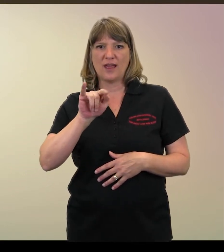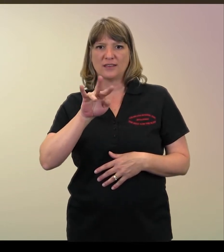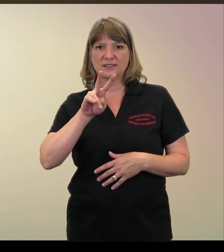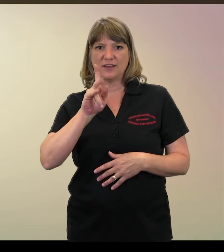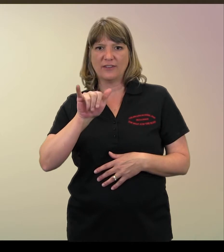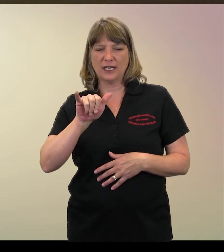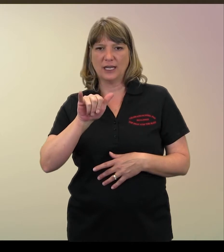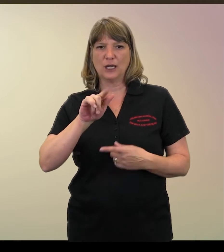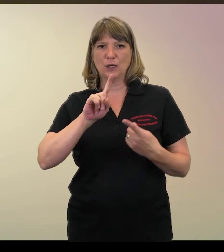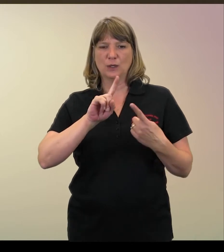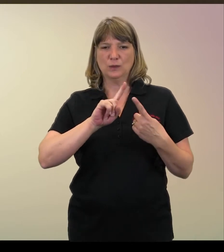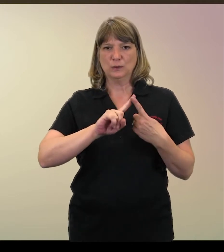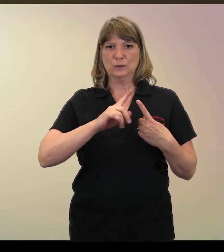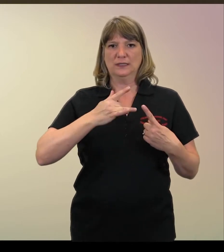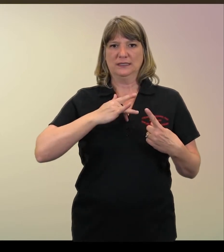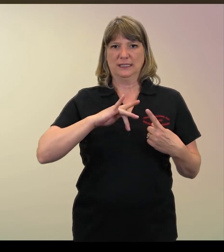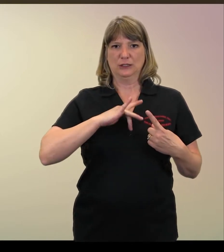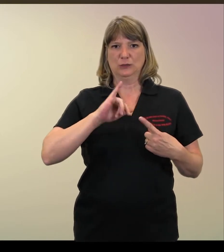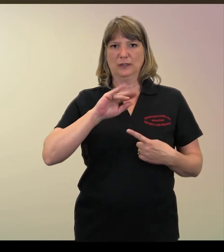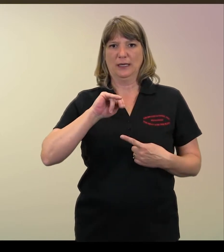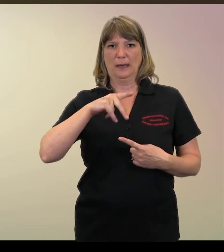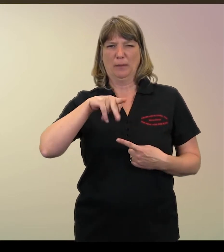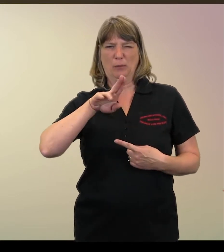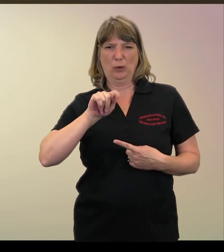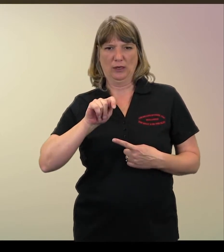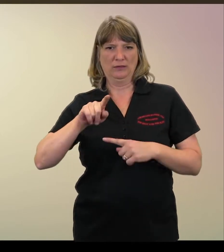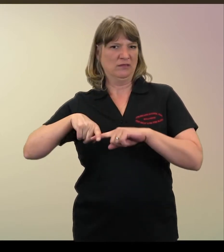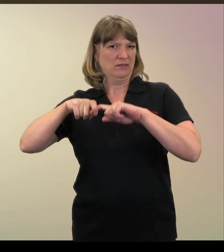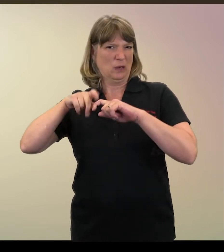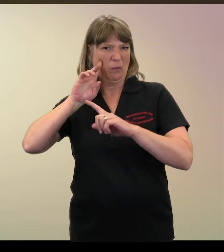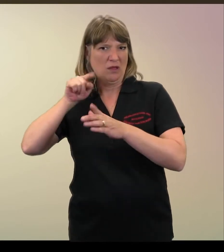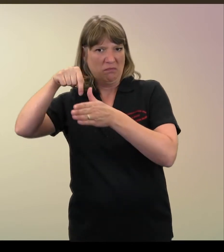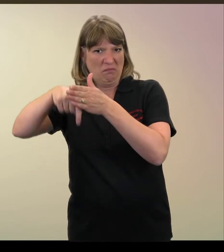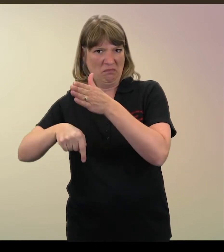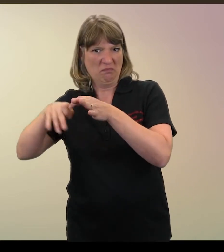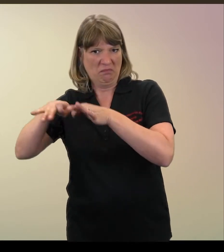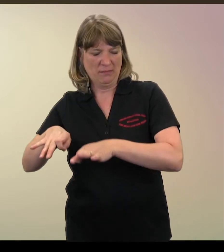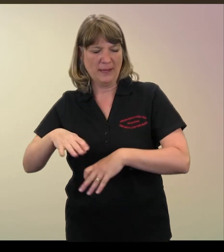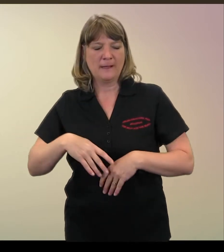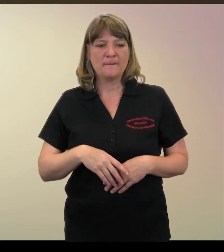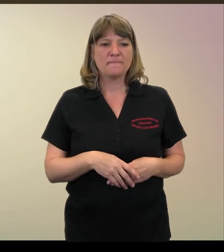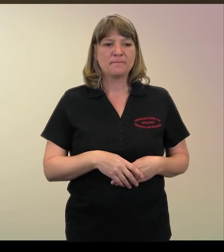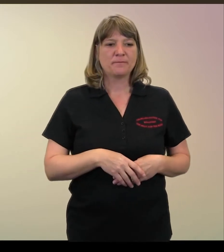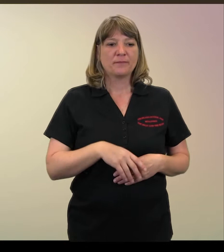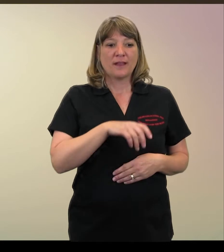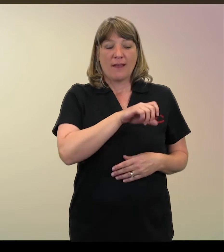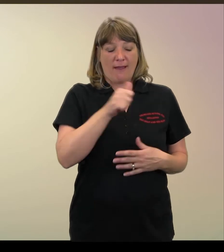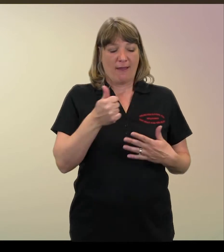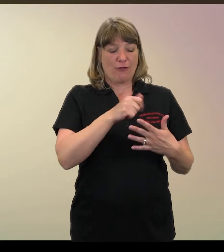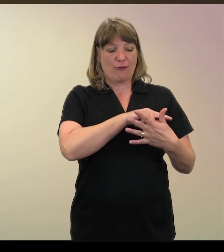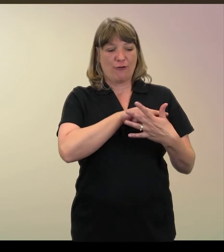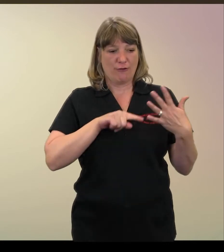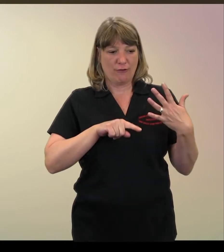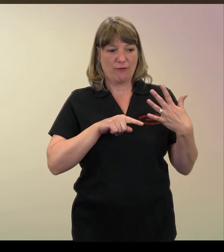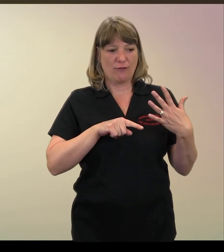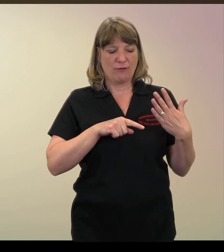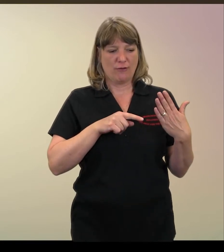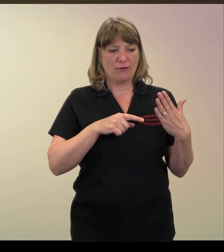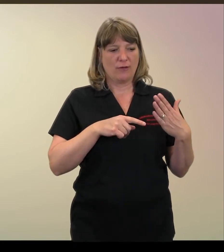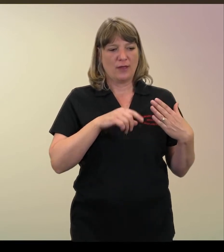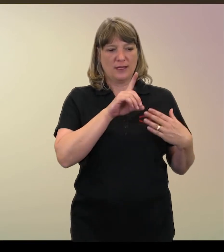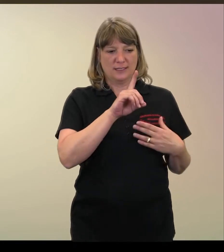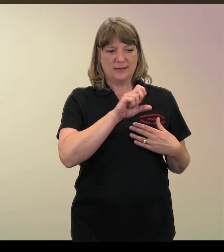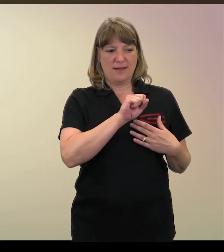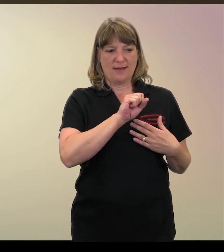hyper-erlypo-reactivity to sensory input. And we'll talk more about what those mean in a minute. So the other stipulation in